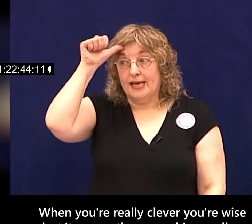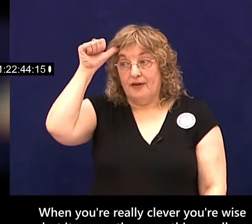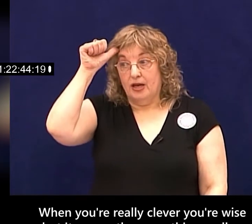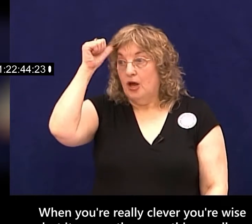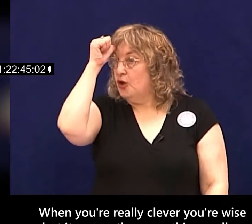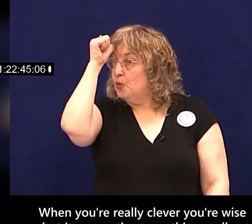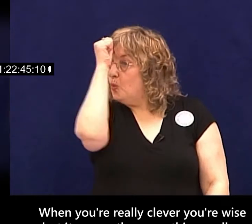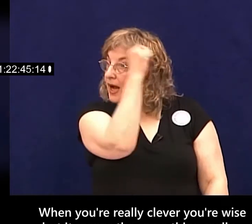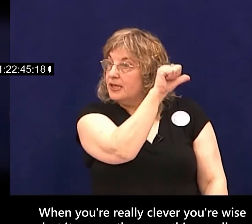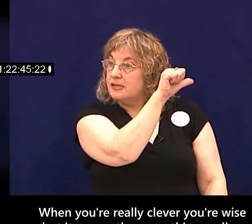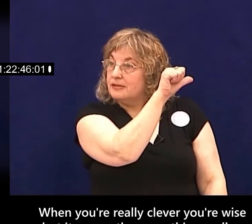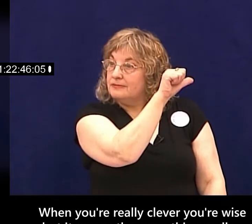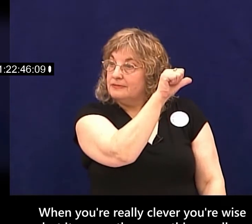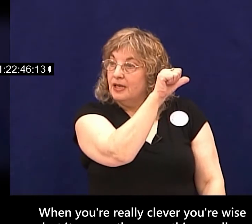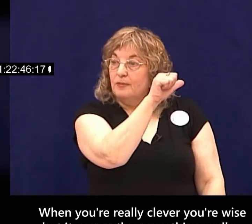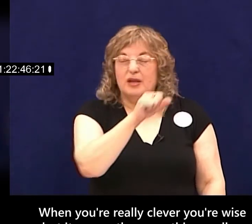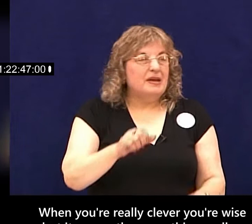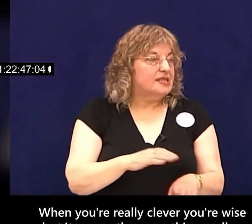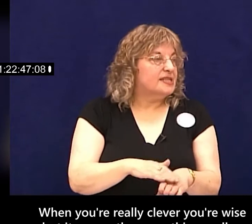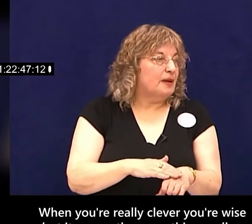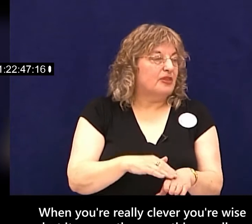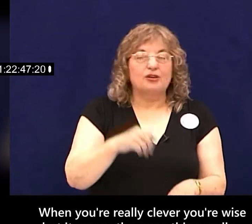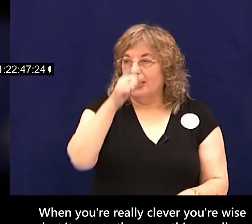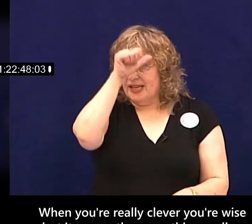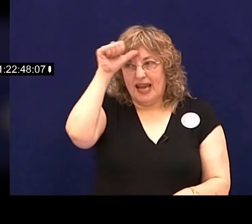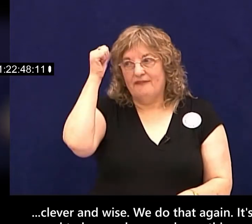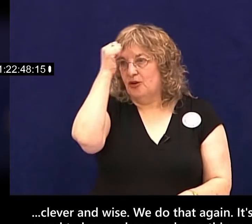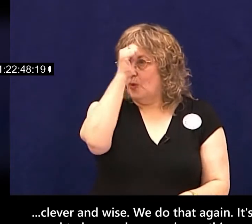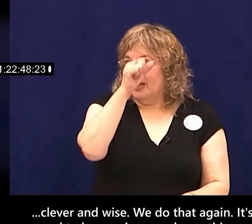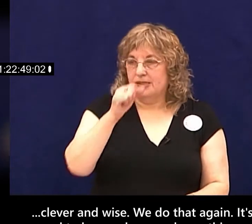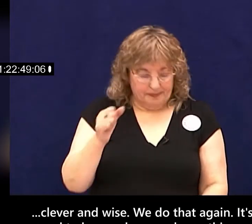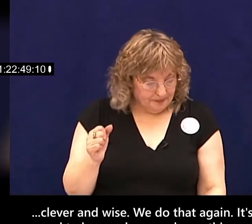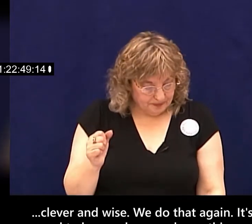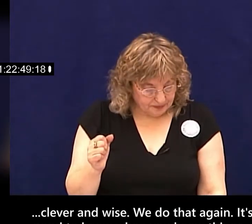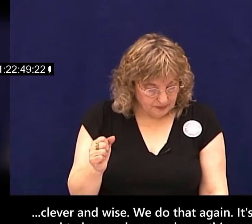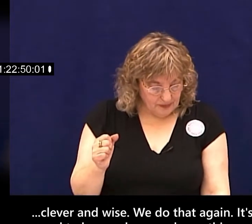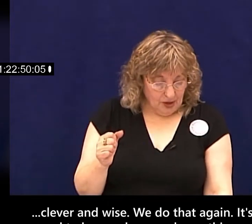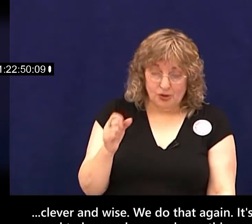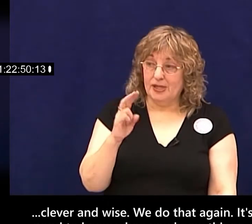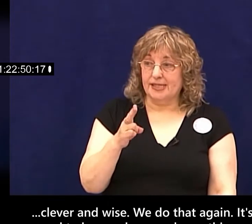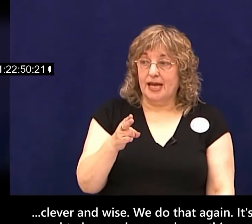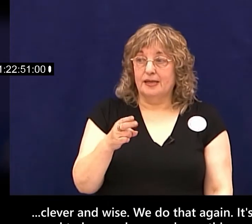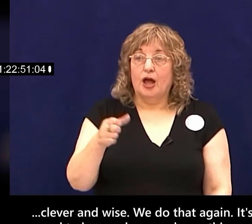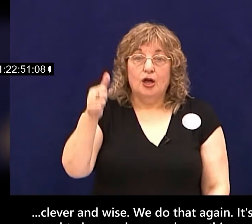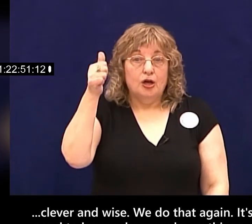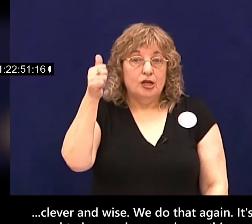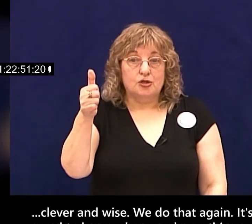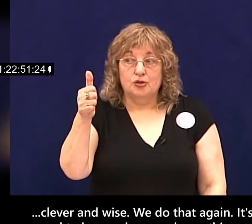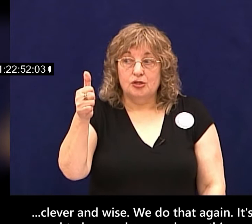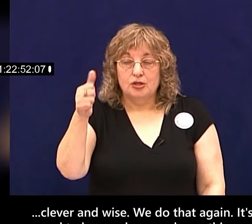clever, you're wise. But it means the same thing, really, clever and wise. We'll do that again. It's good